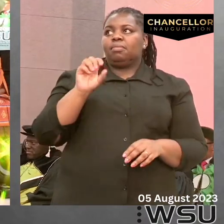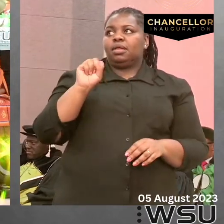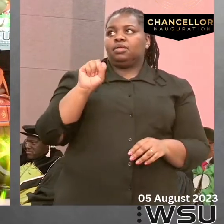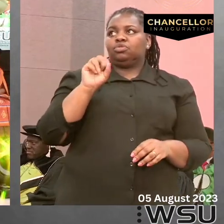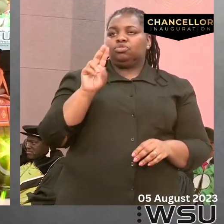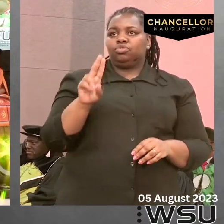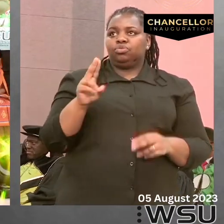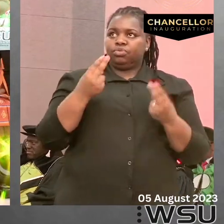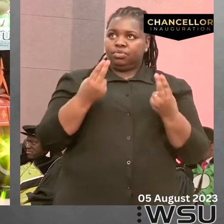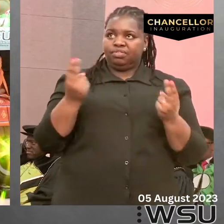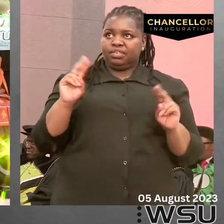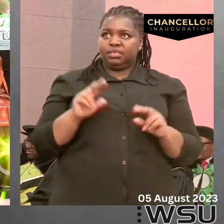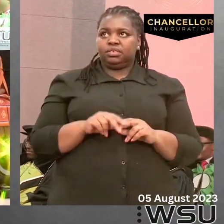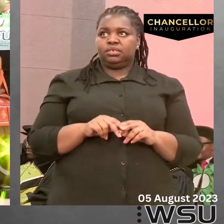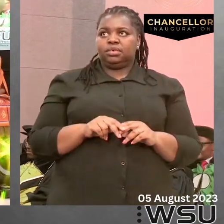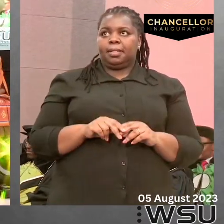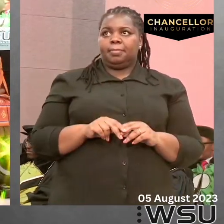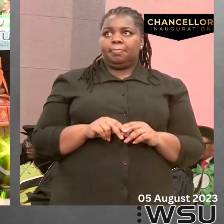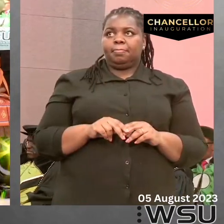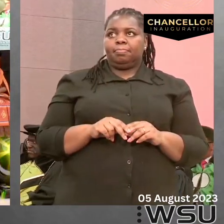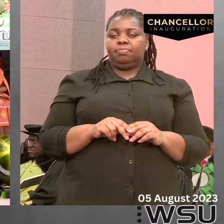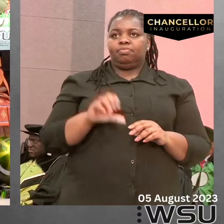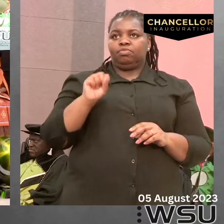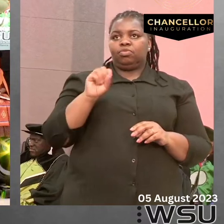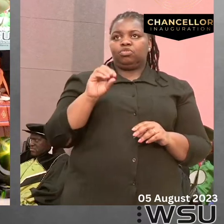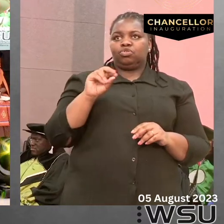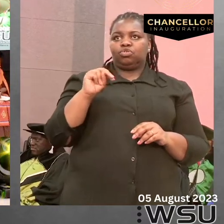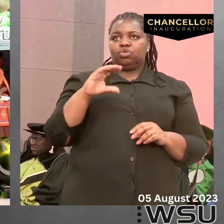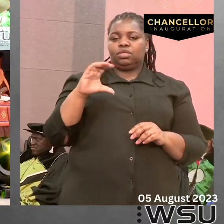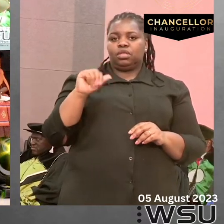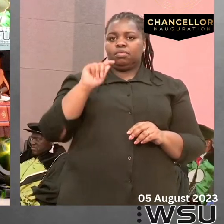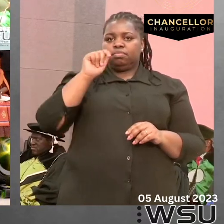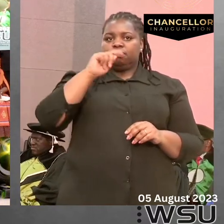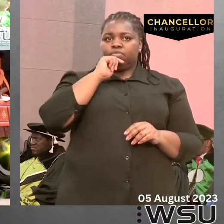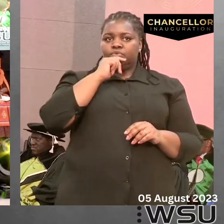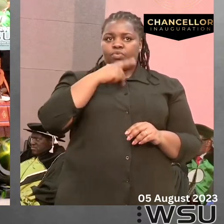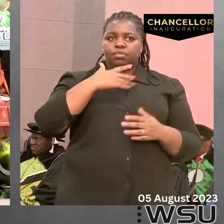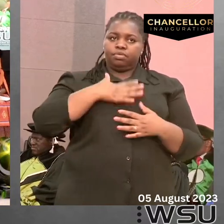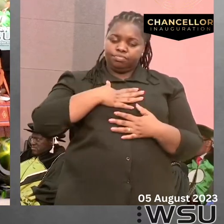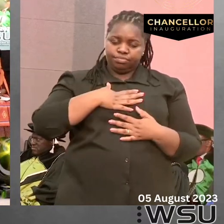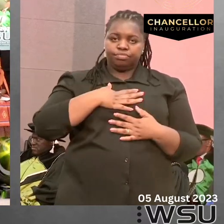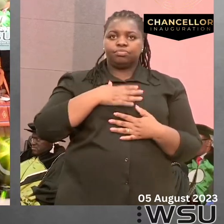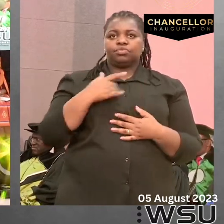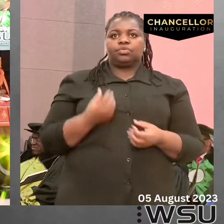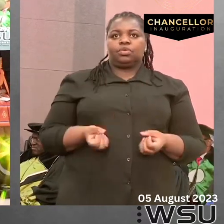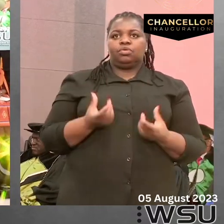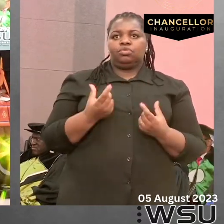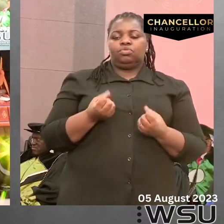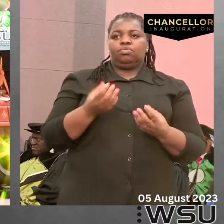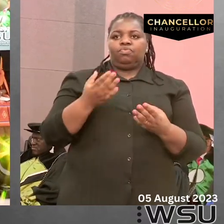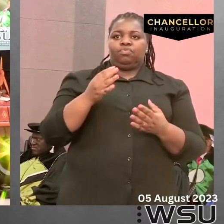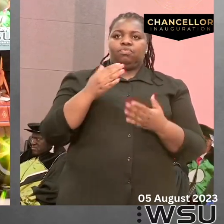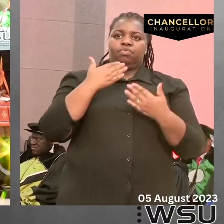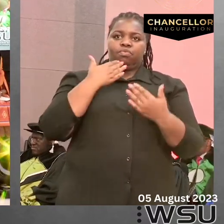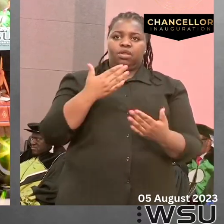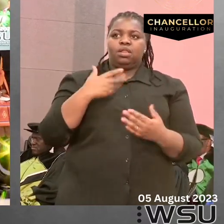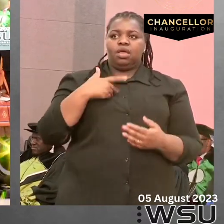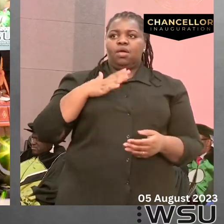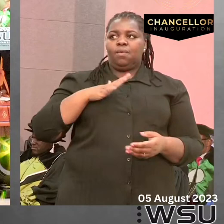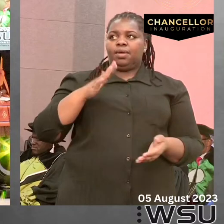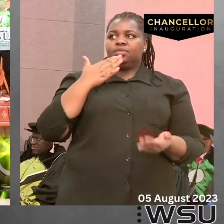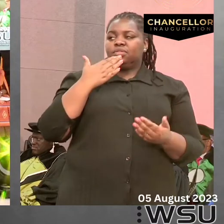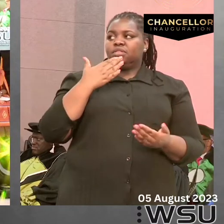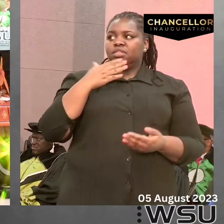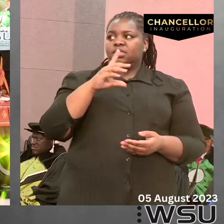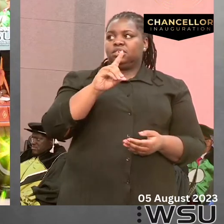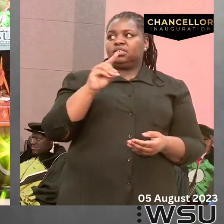Sisulu University, Professor Rushila Songa, it is indeed an honor for me to give a vote of thanks. I would like to thank